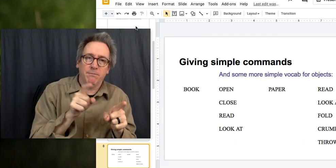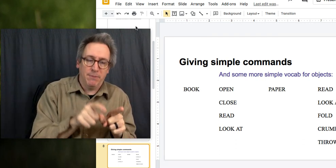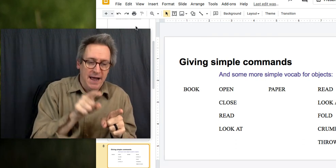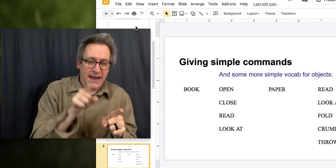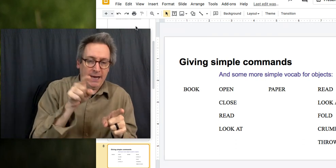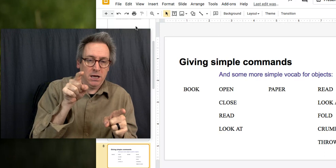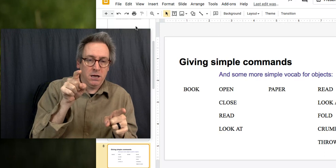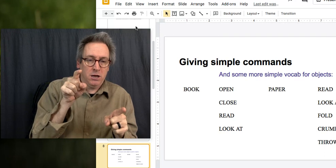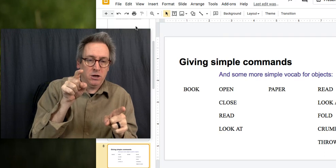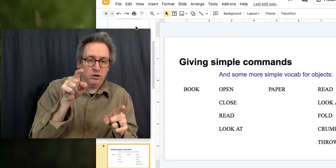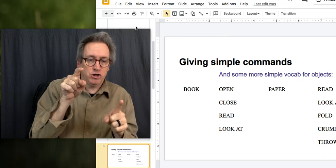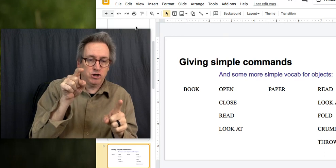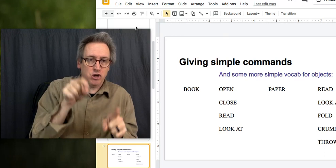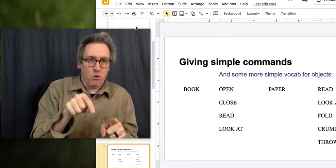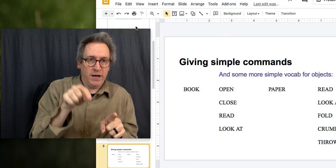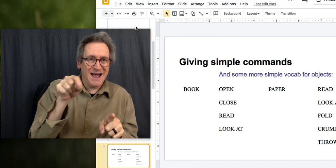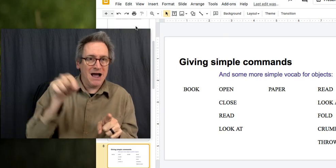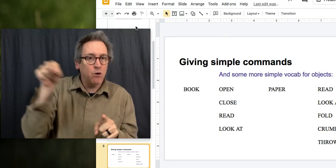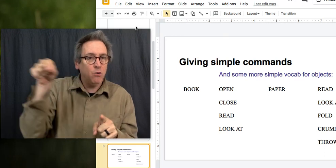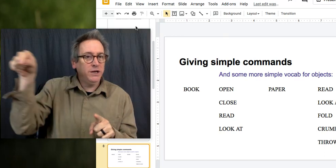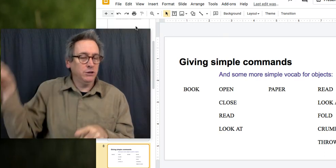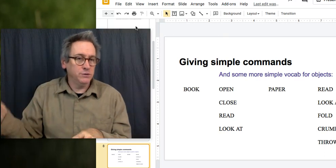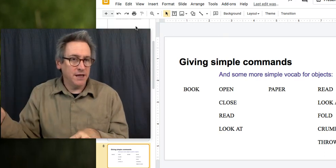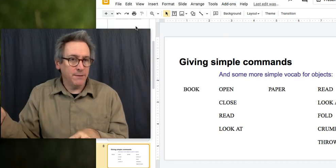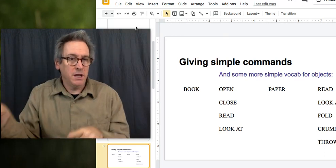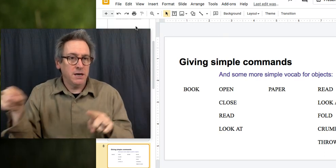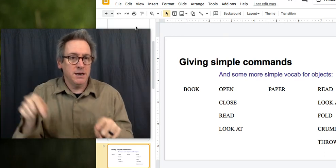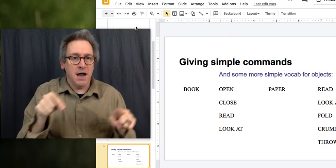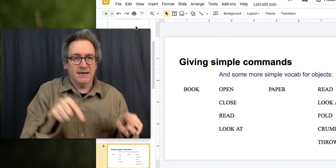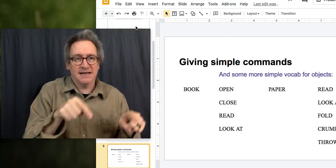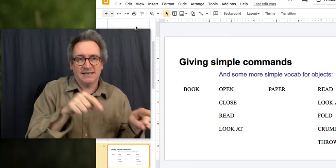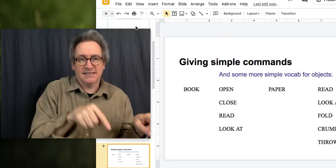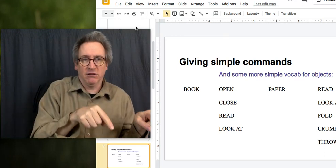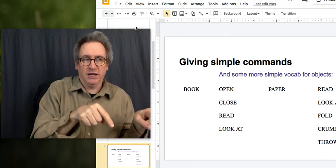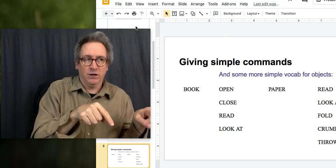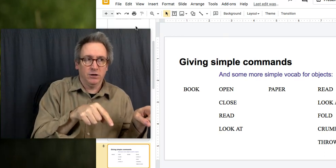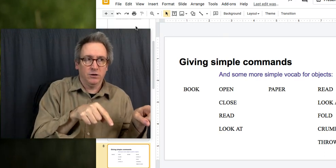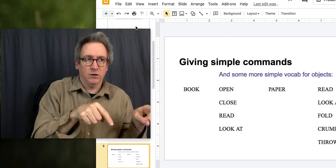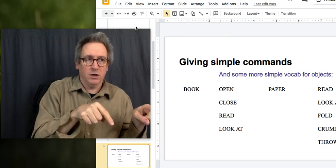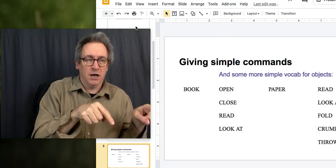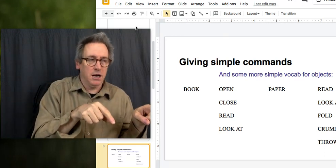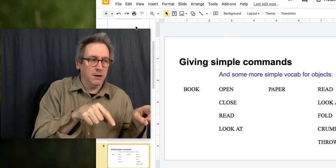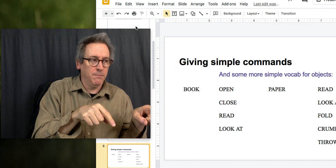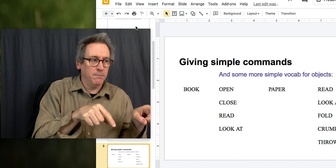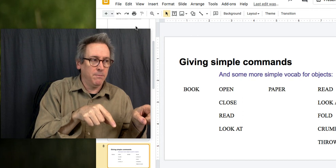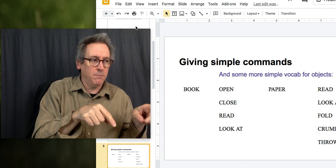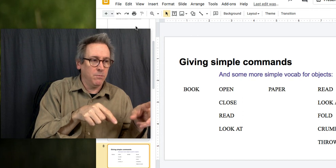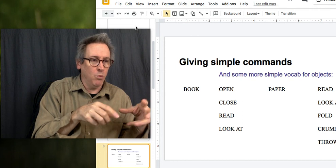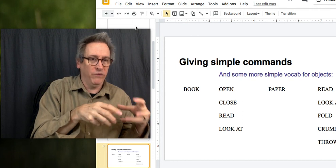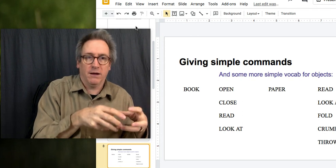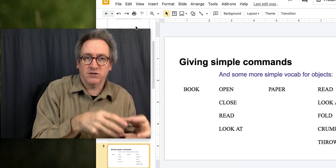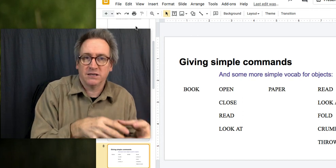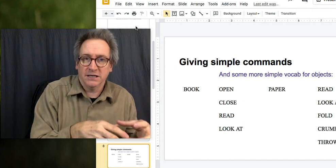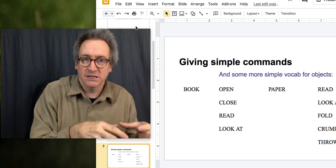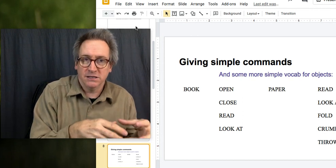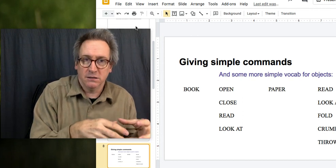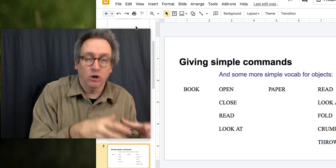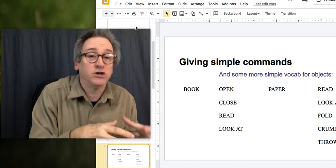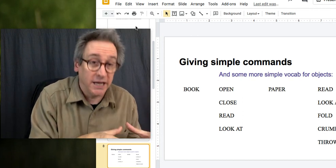them by showing how we use them, not necessarily what the